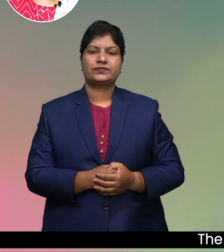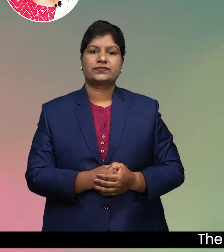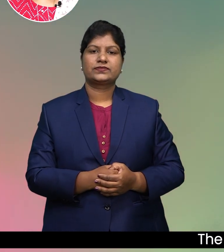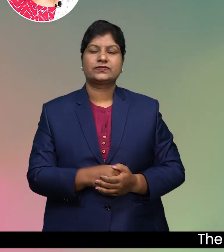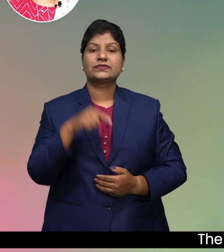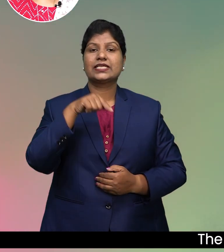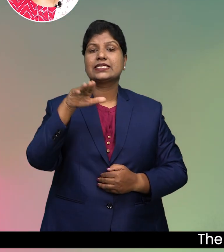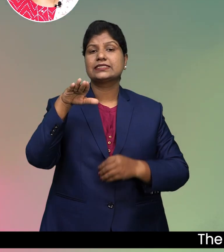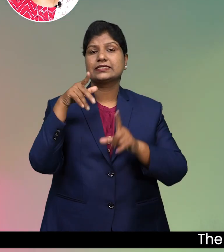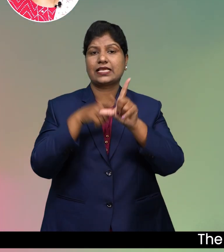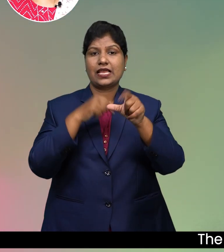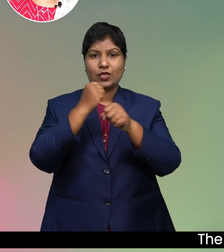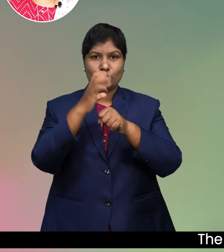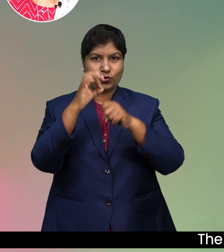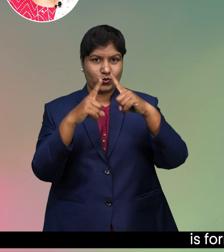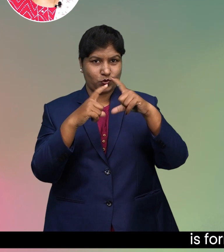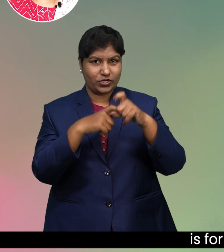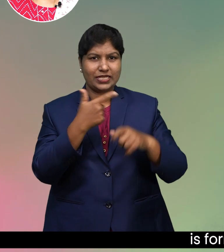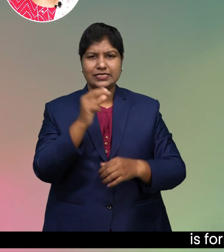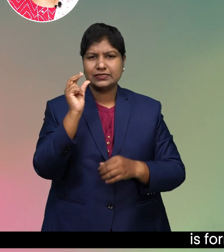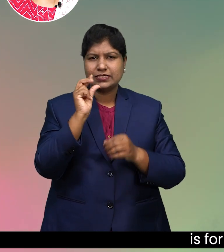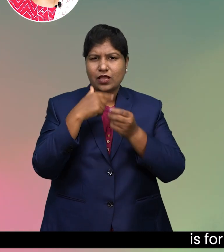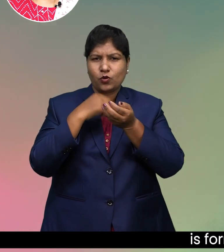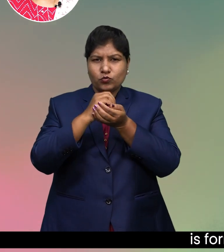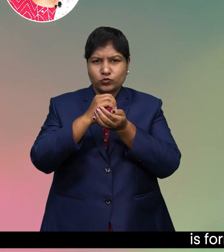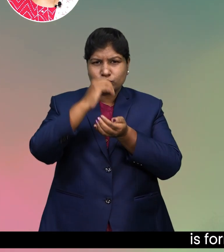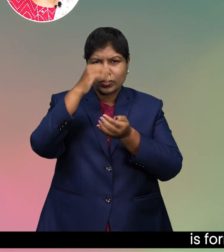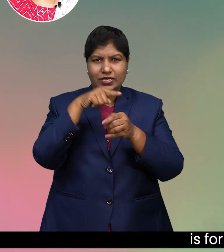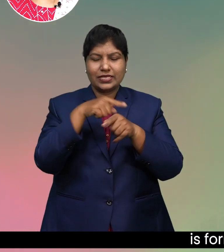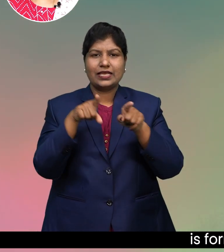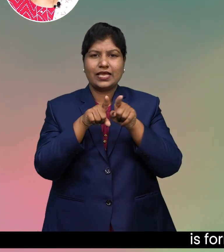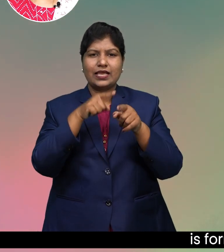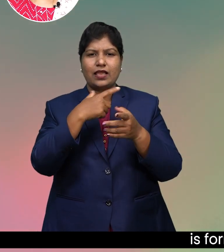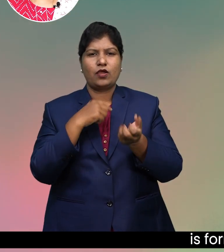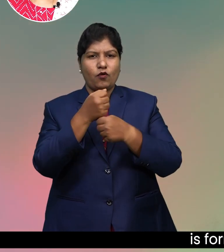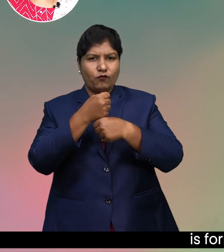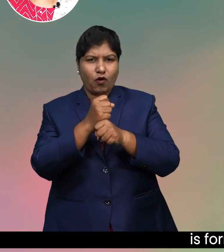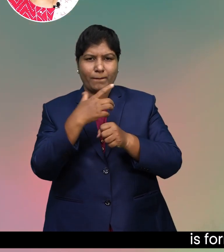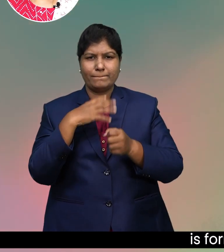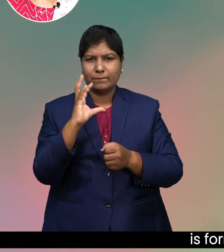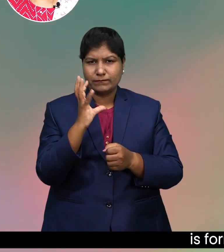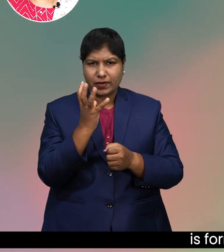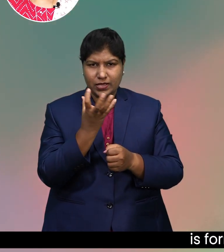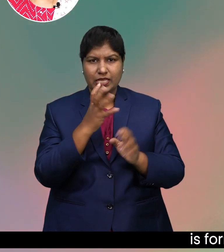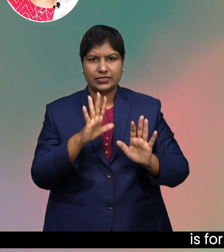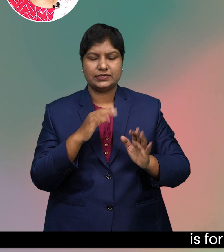The zygote is formed into a mass